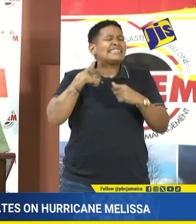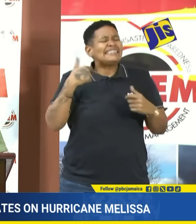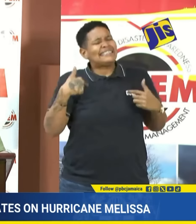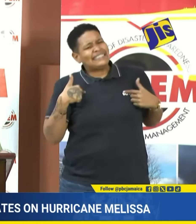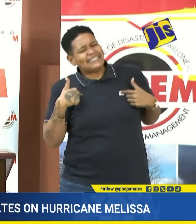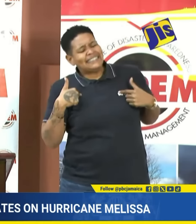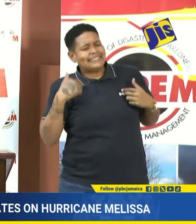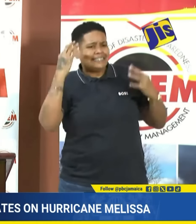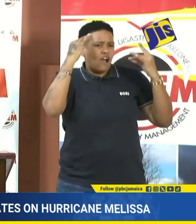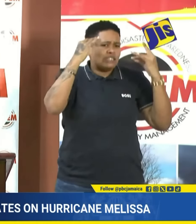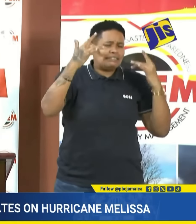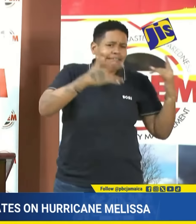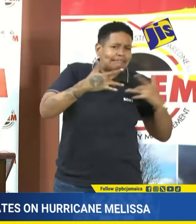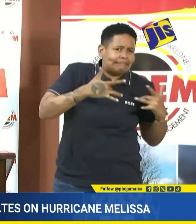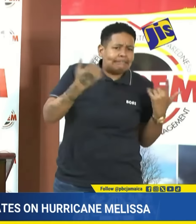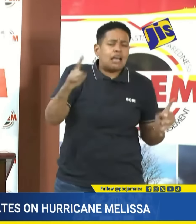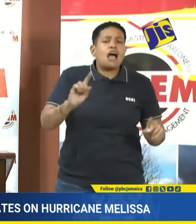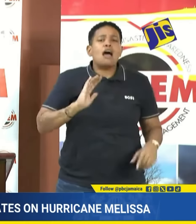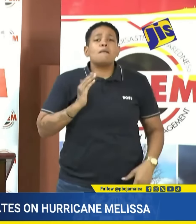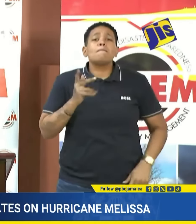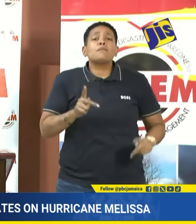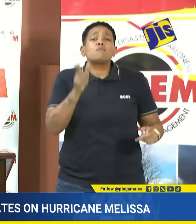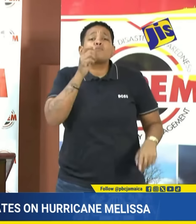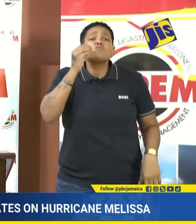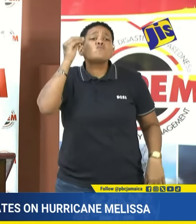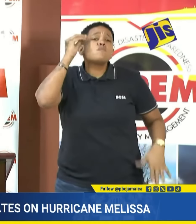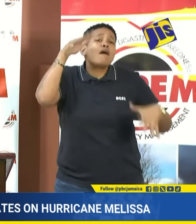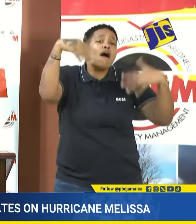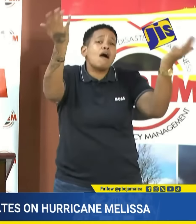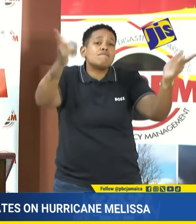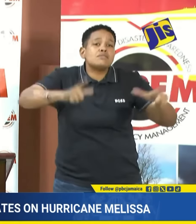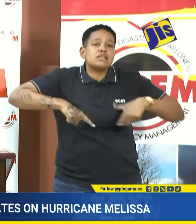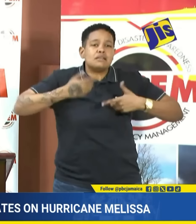involves some of our homeless population.